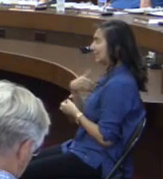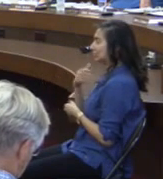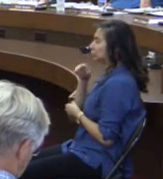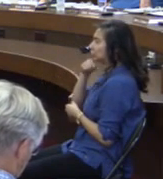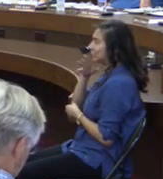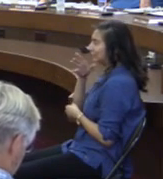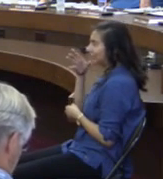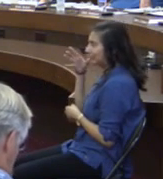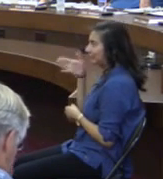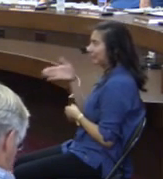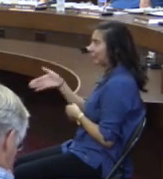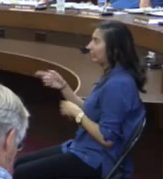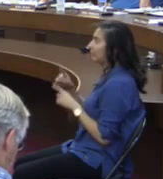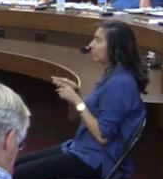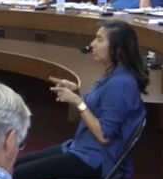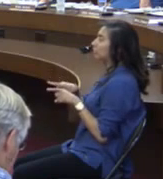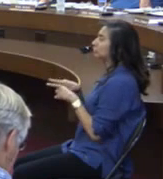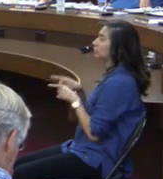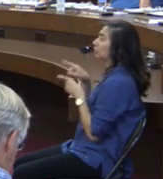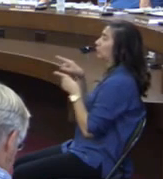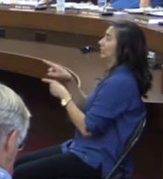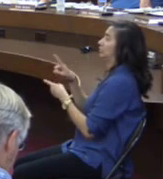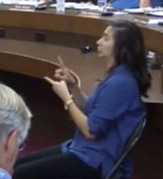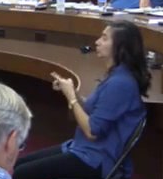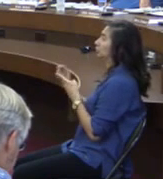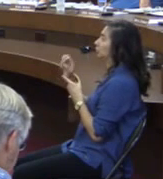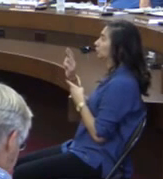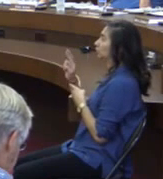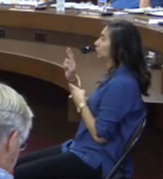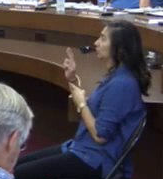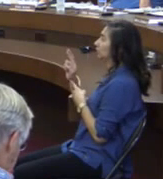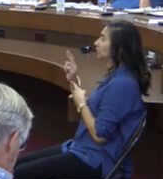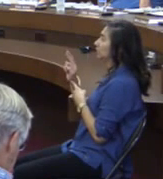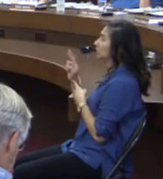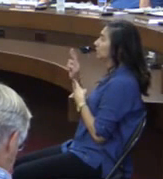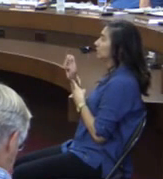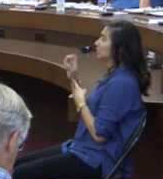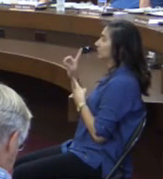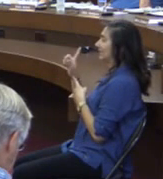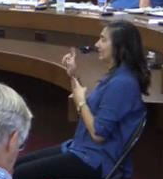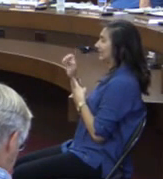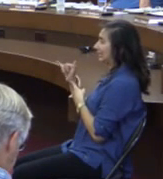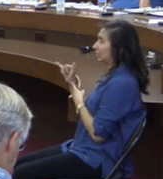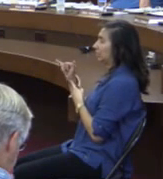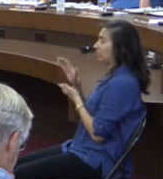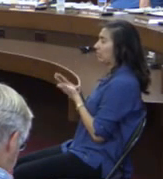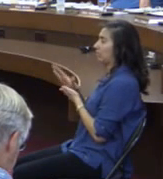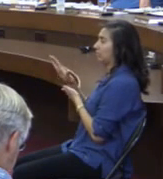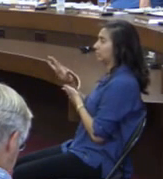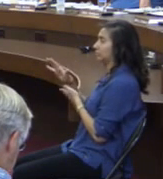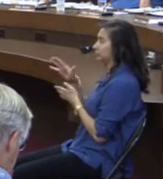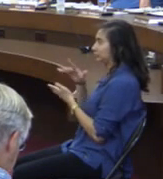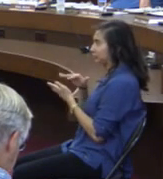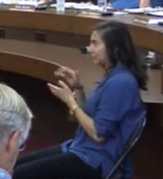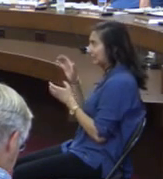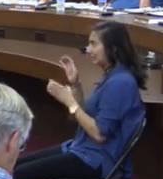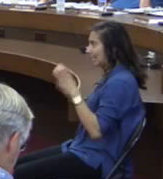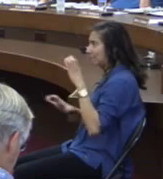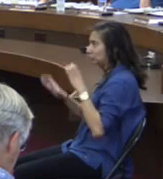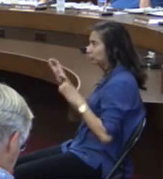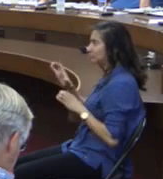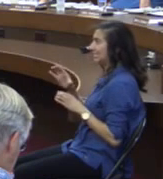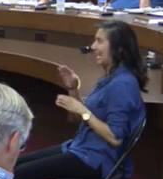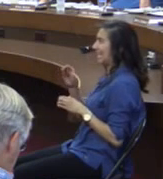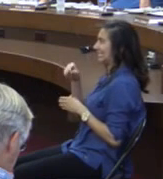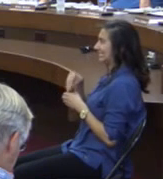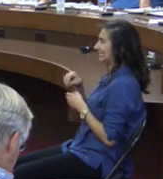And he attended Reedley College before and got the chemistry bug there and studied chemistry at San Luis